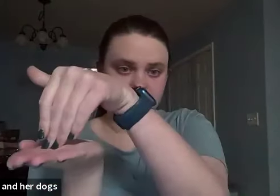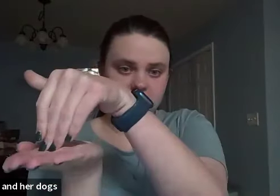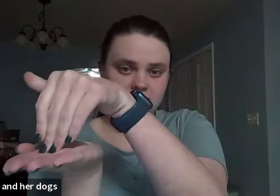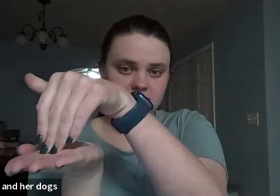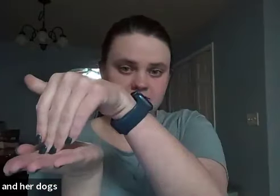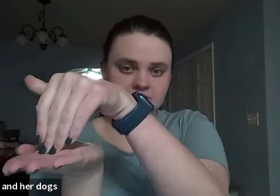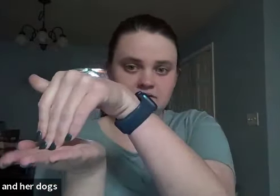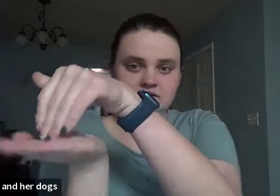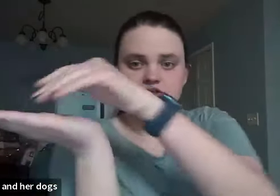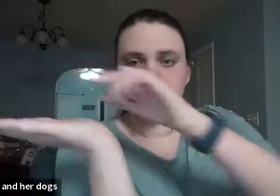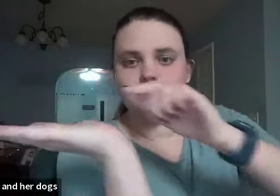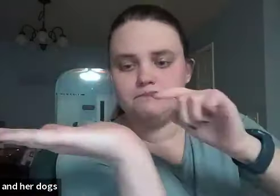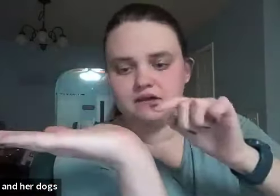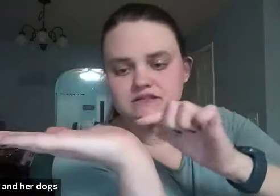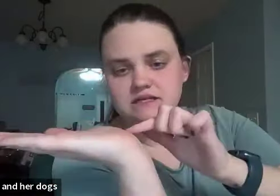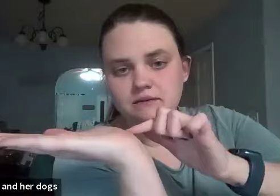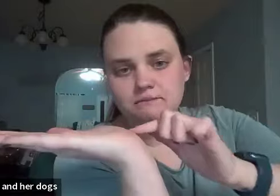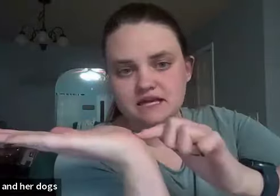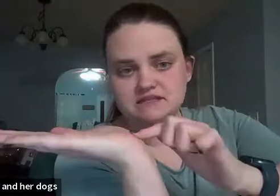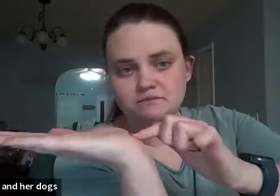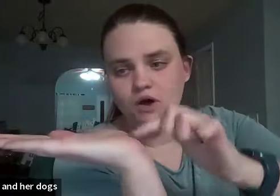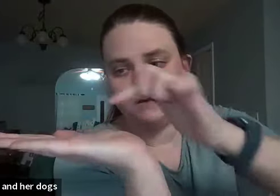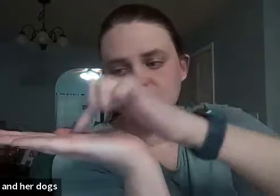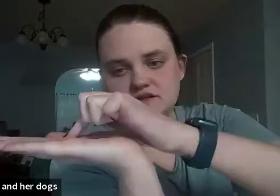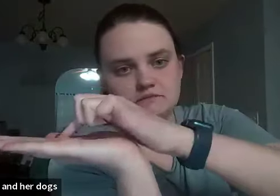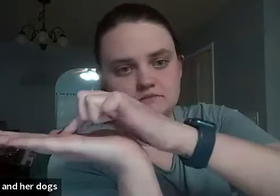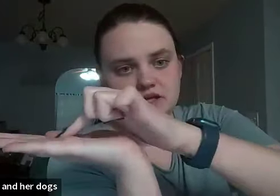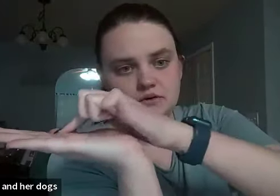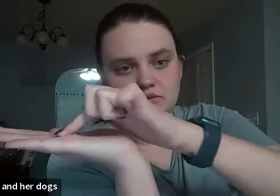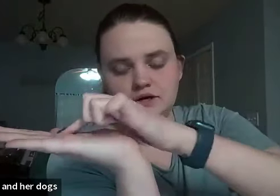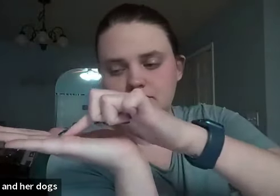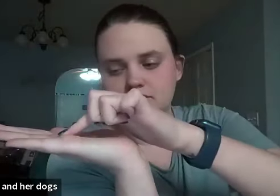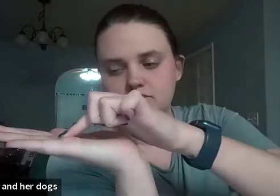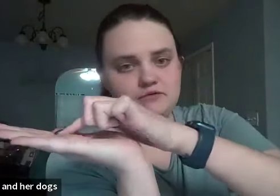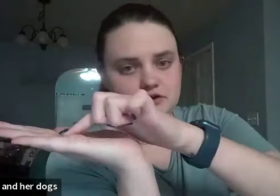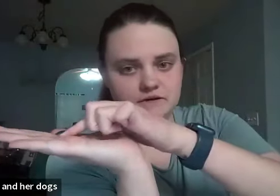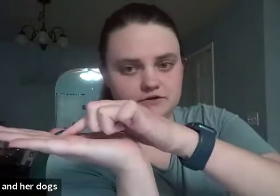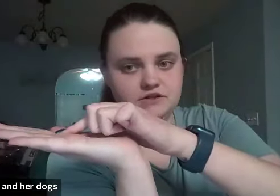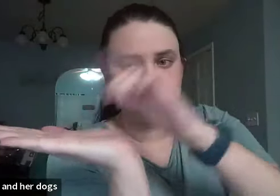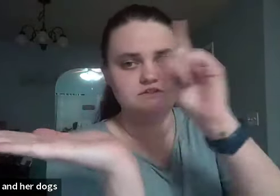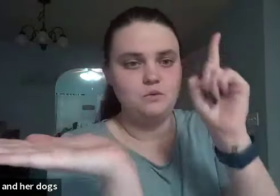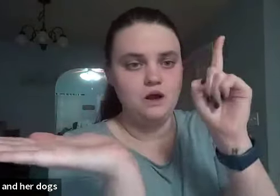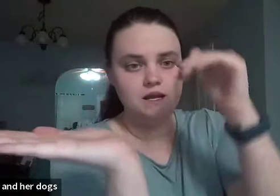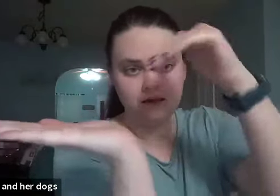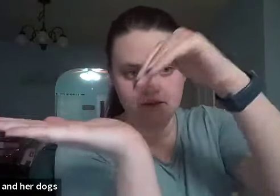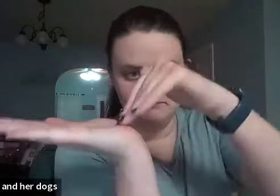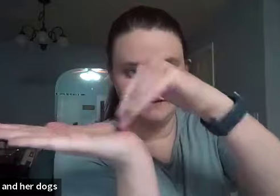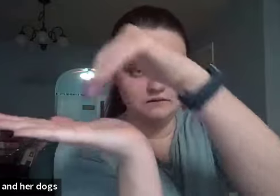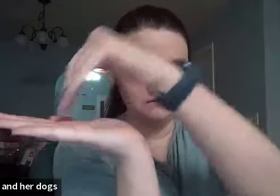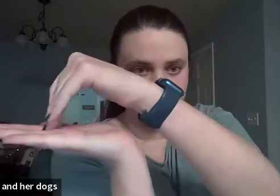million. So you're bouncing base of palm to the middle where you're right before your fingers start. So 1